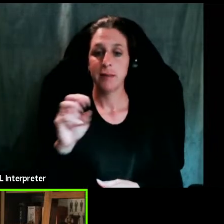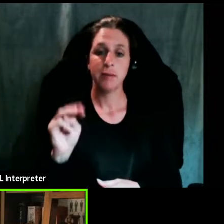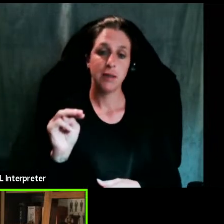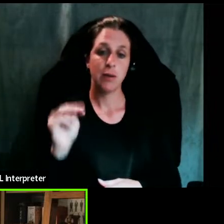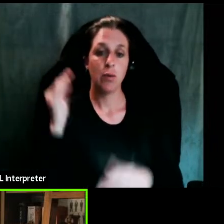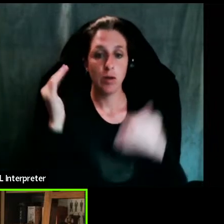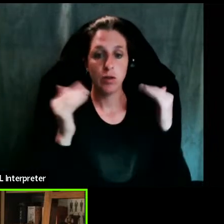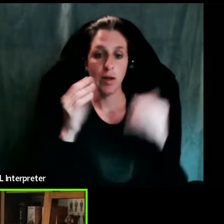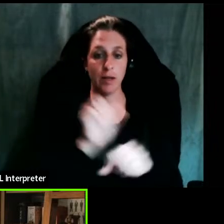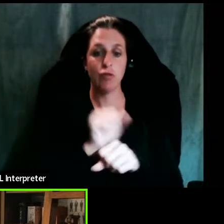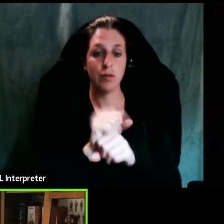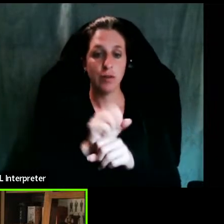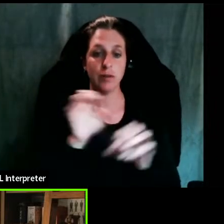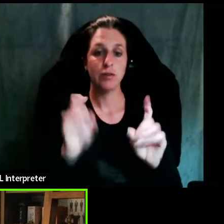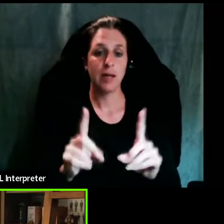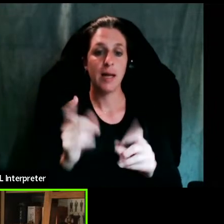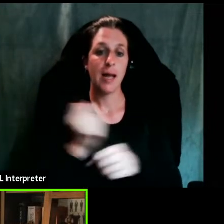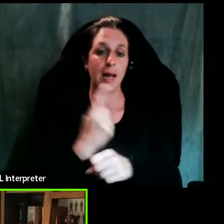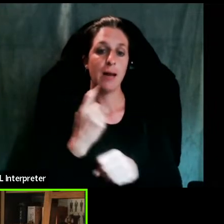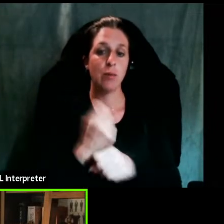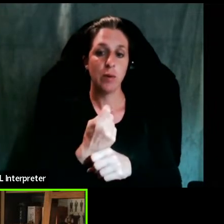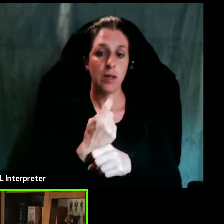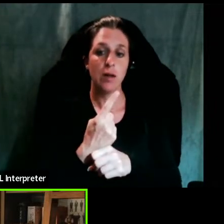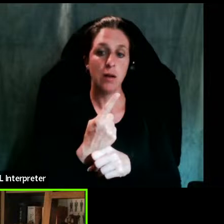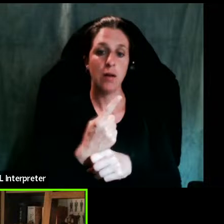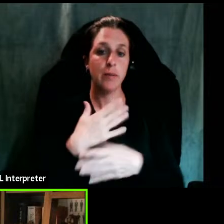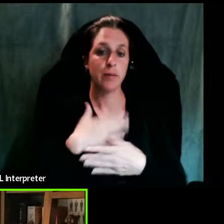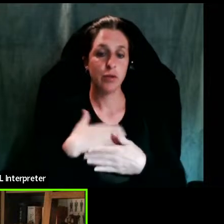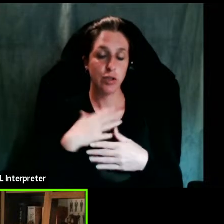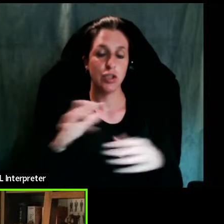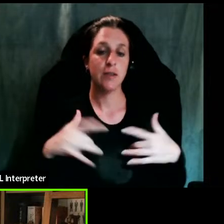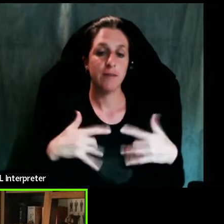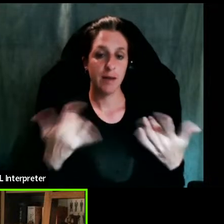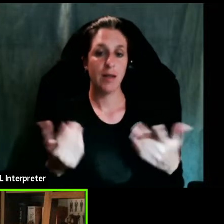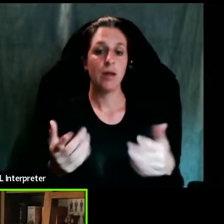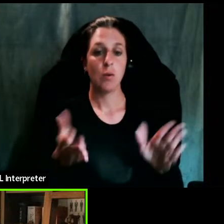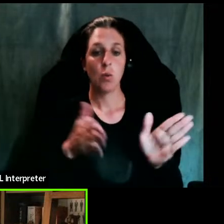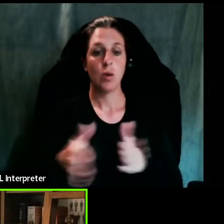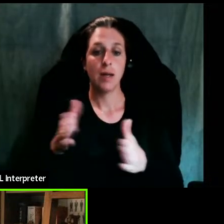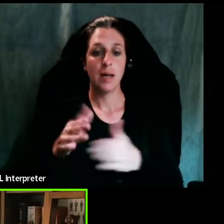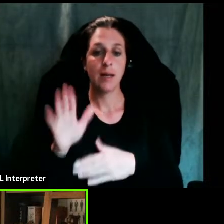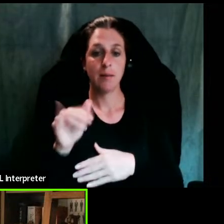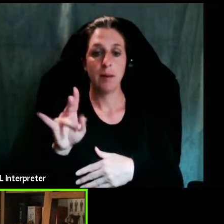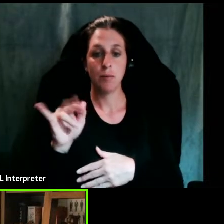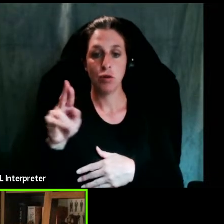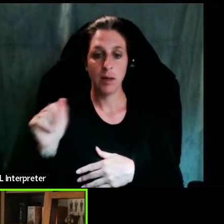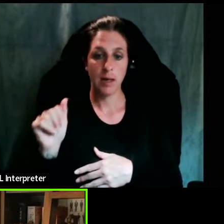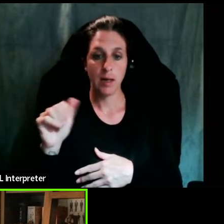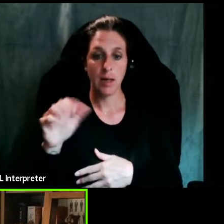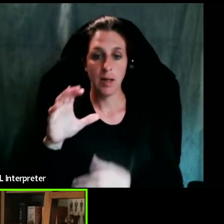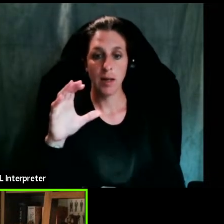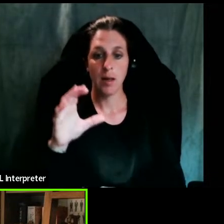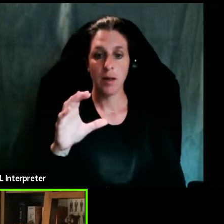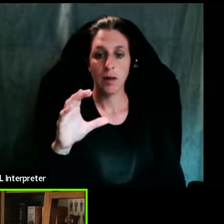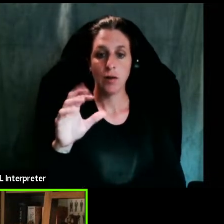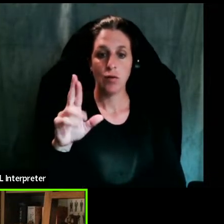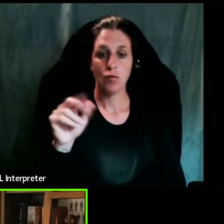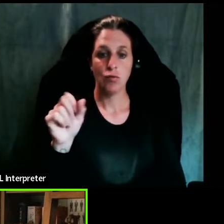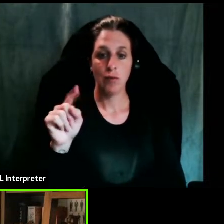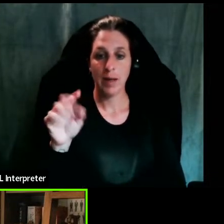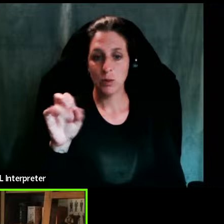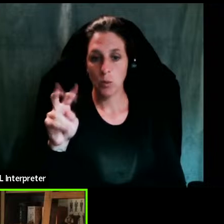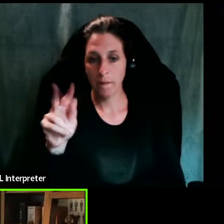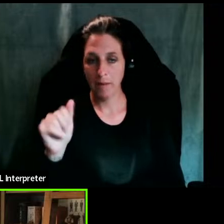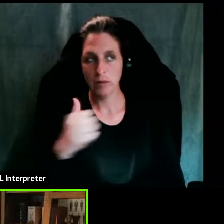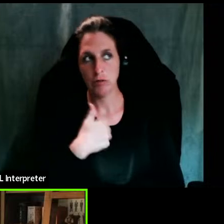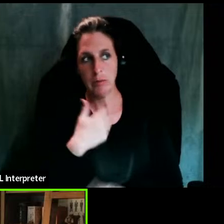Career Education annual volunteer appreciation event organized by Marina Kratsova. I'm sure I just mashed up her name. She